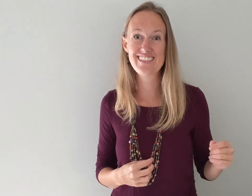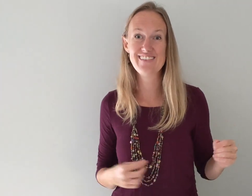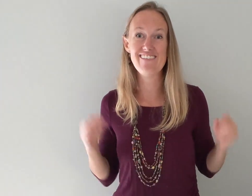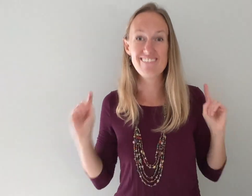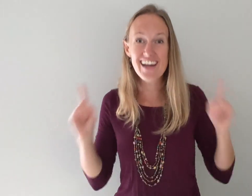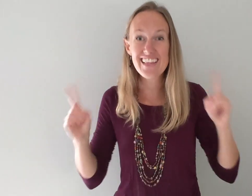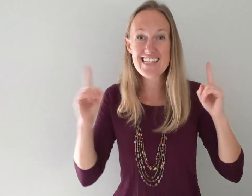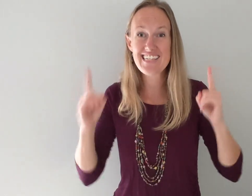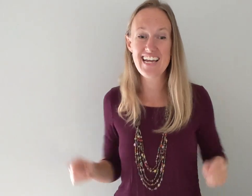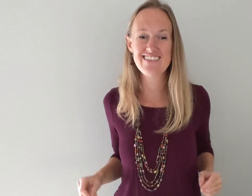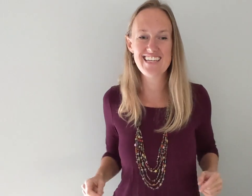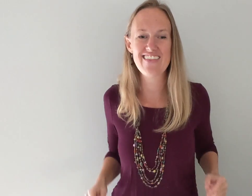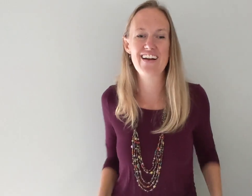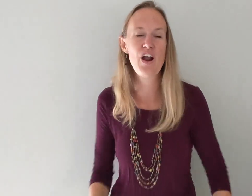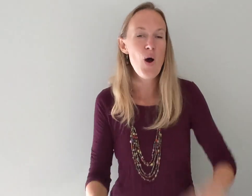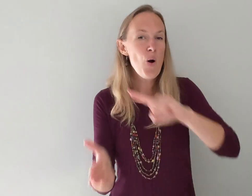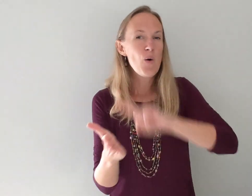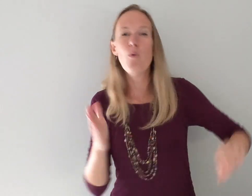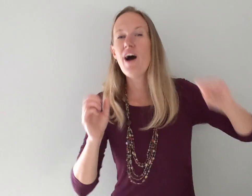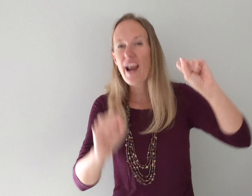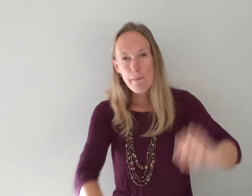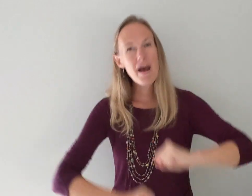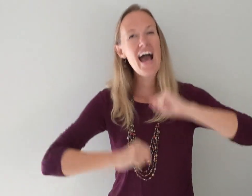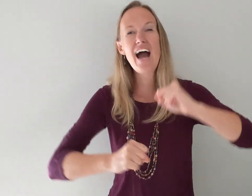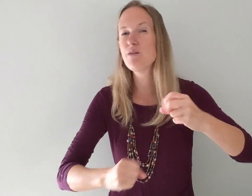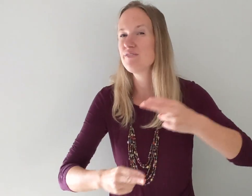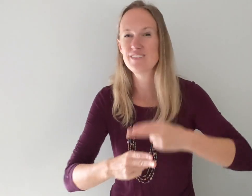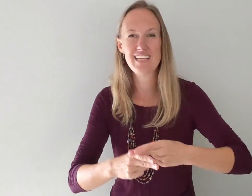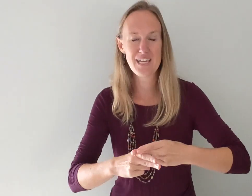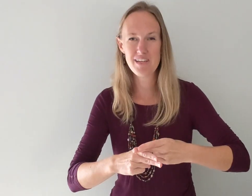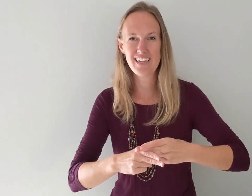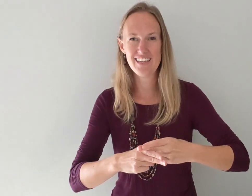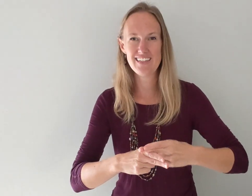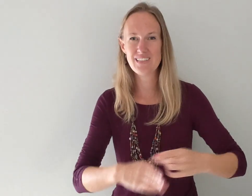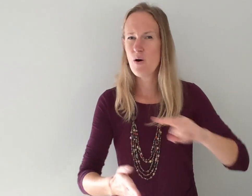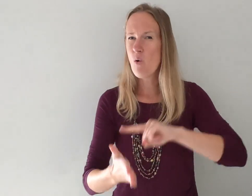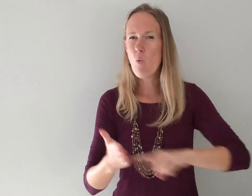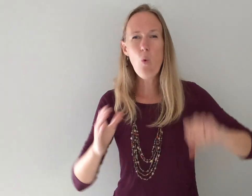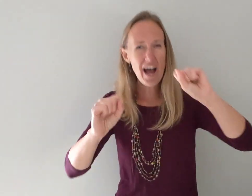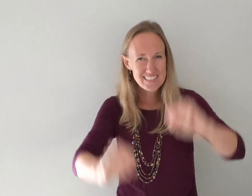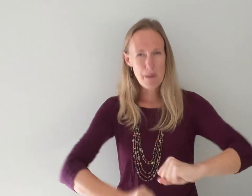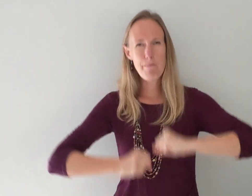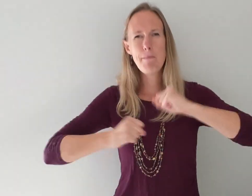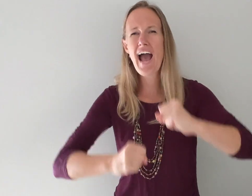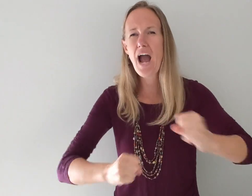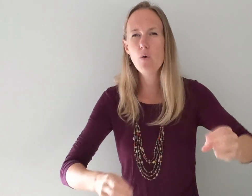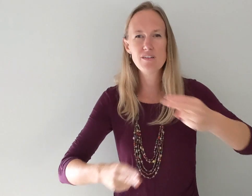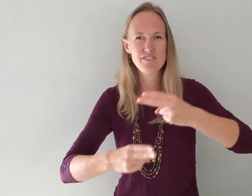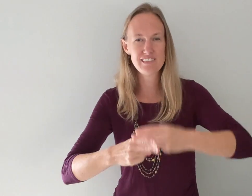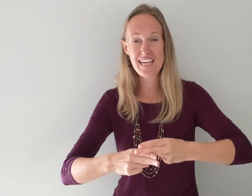do it one last time together. What a powerful name it is. What a powerful name